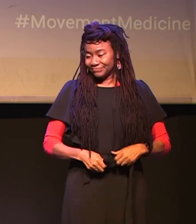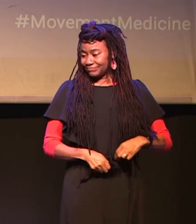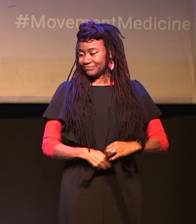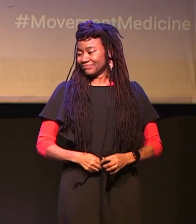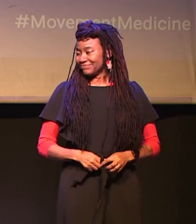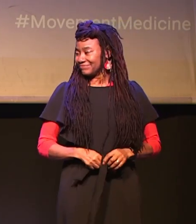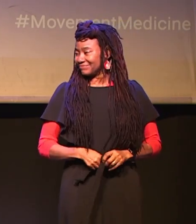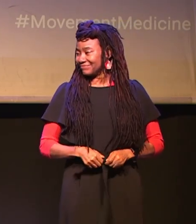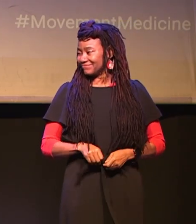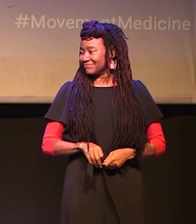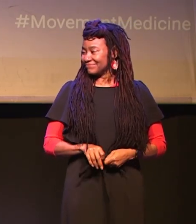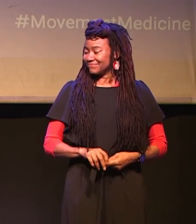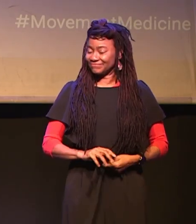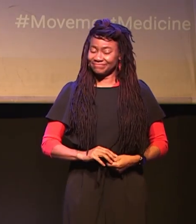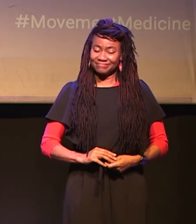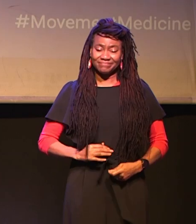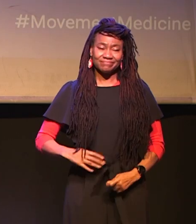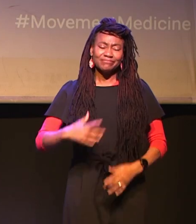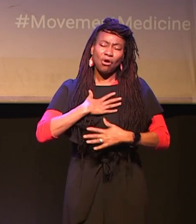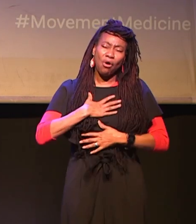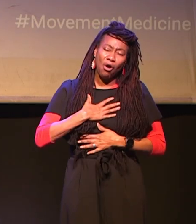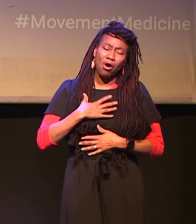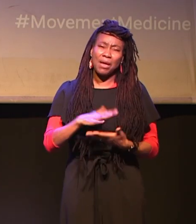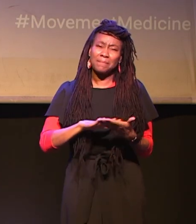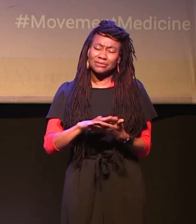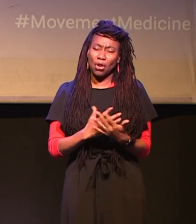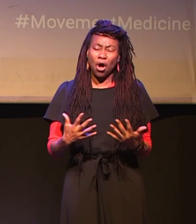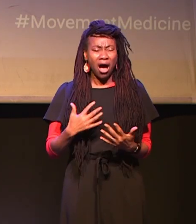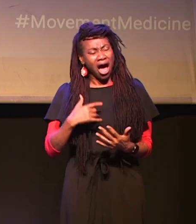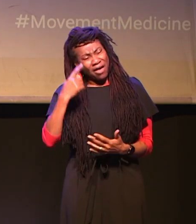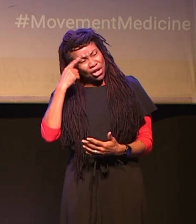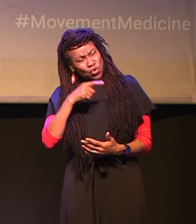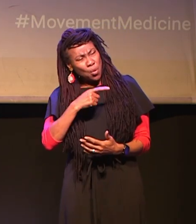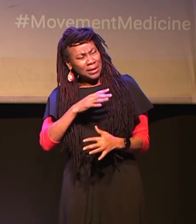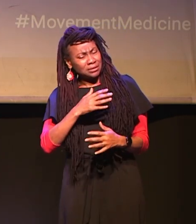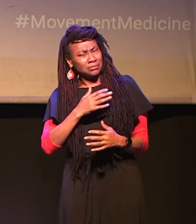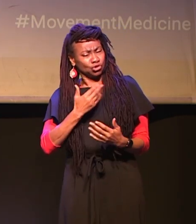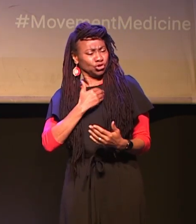that means so much to me. I feel like you started to really speak to this just now.